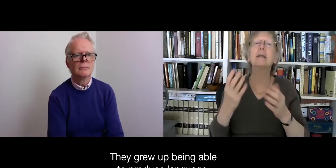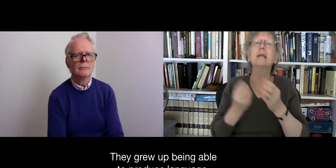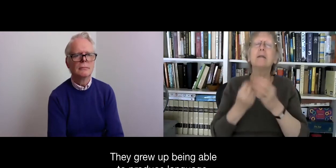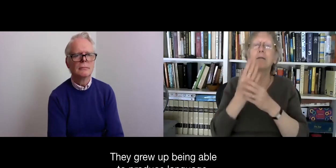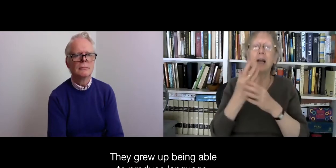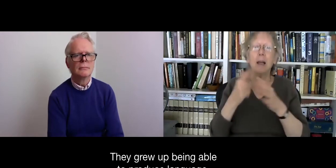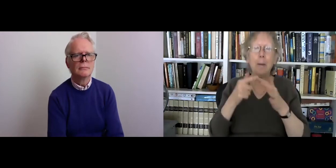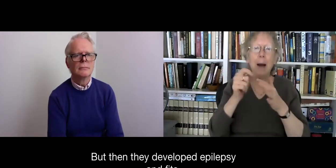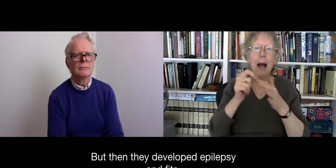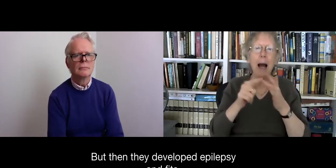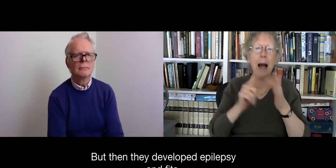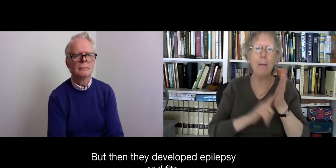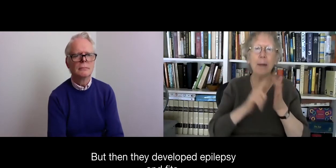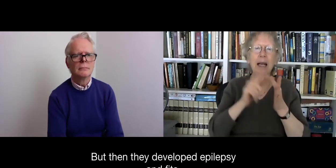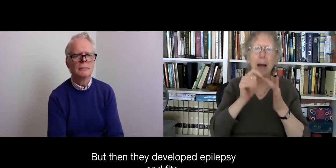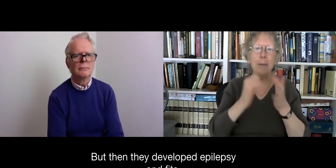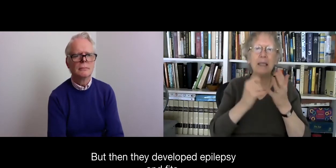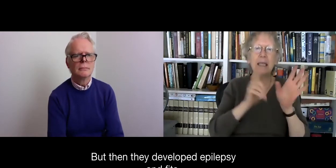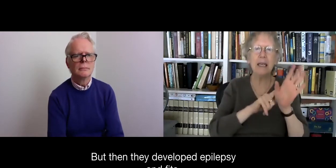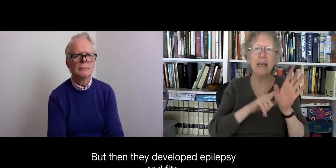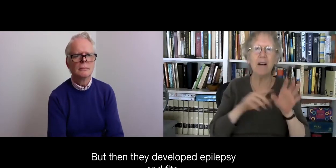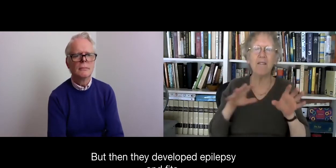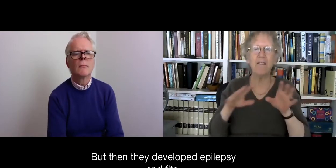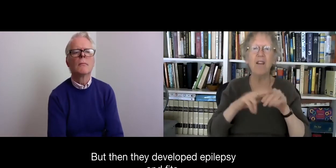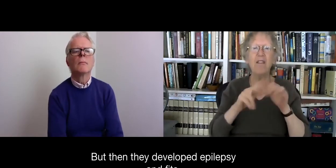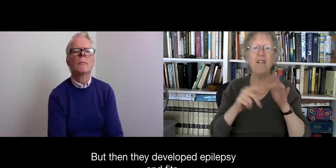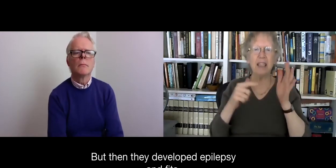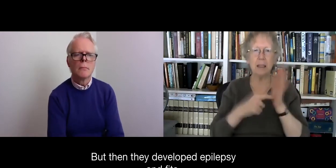language, but then they developed epilepsy and fits.